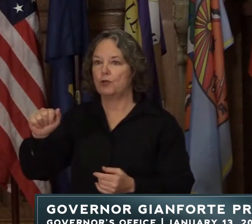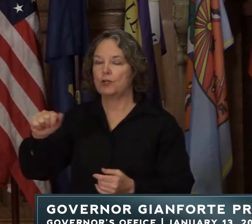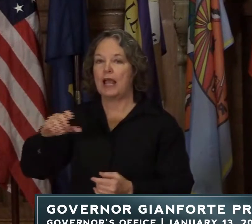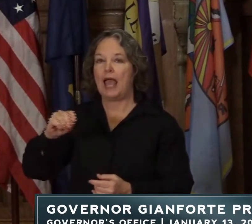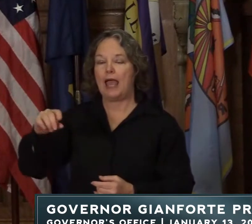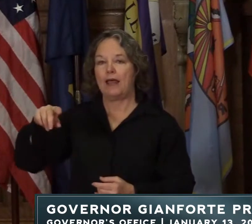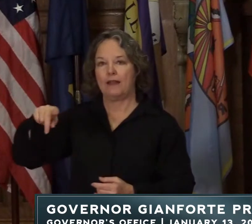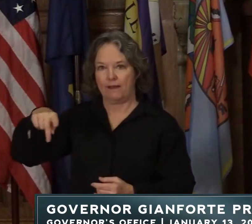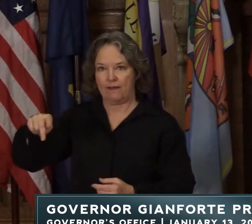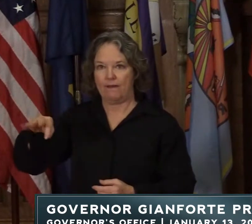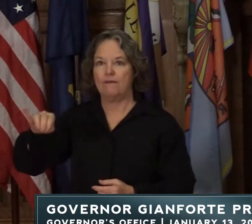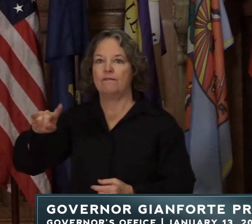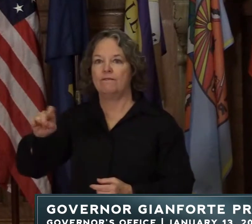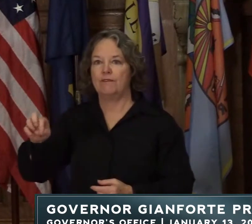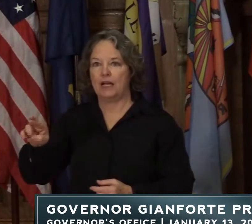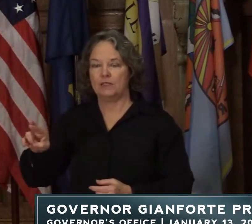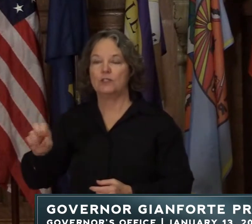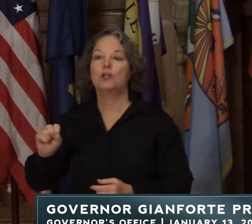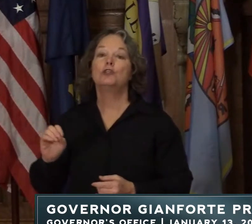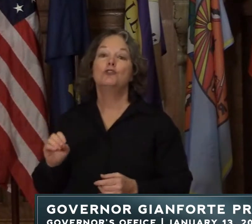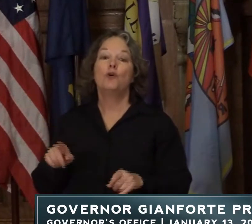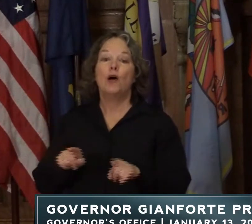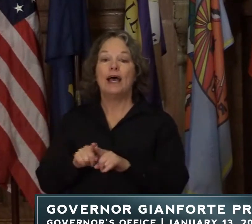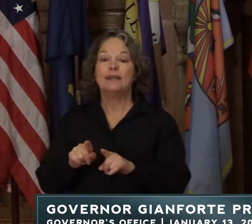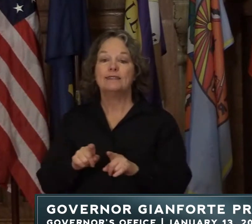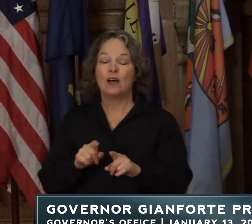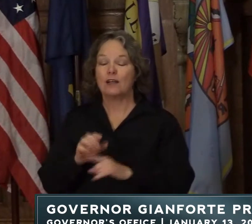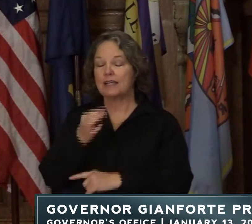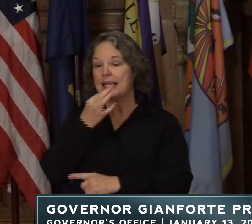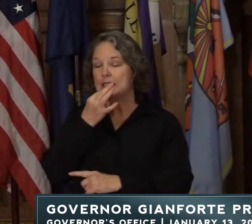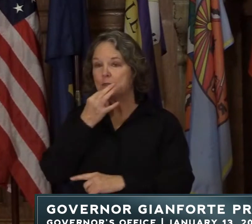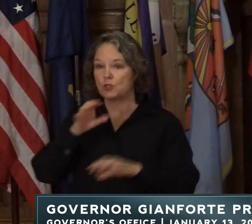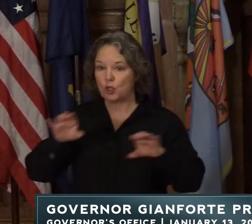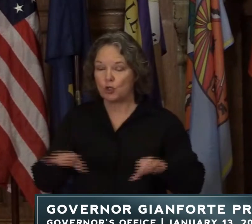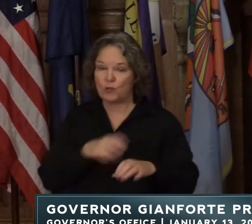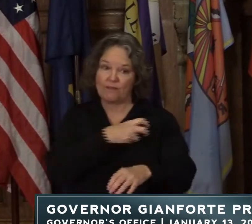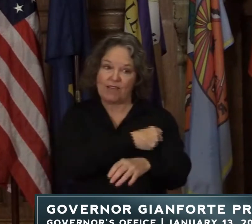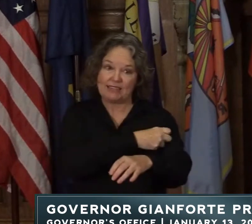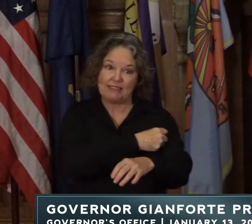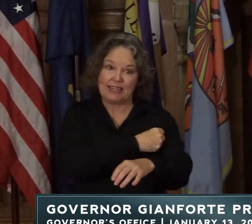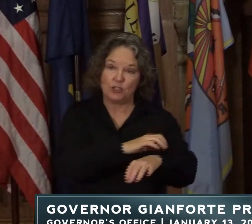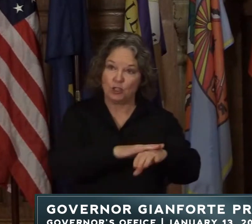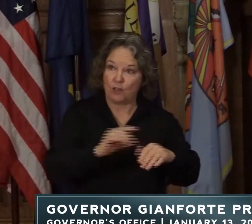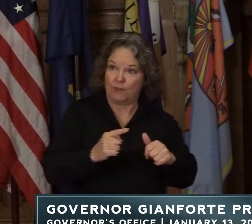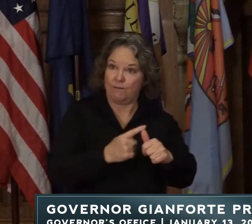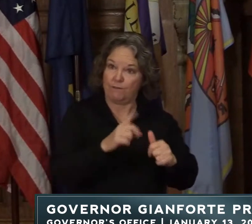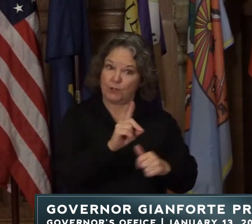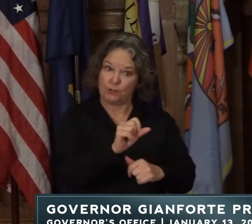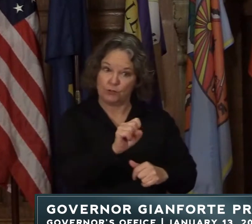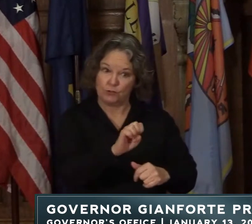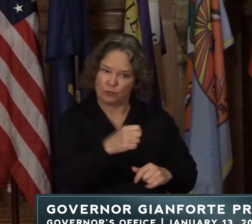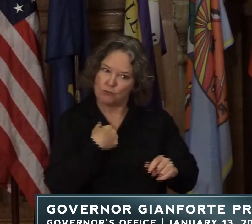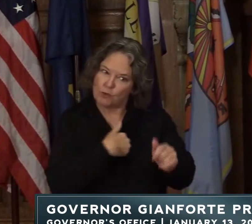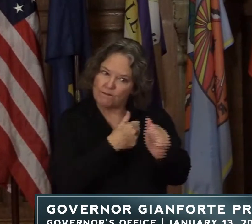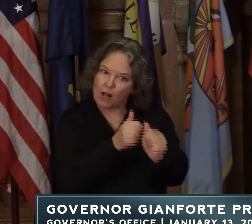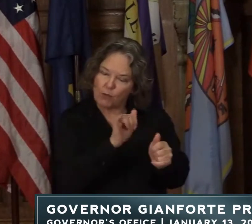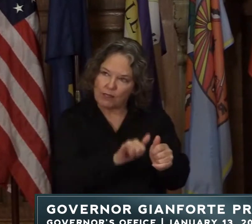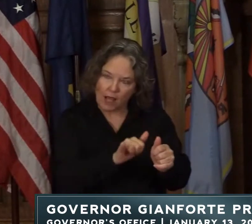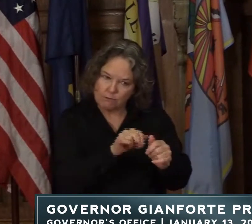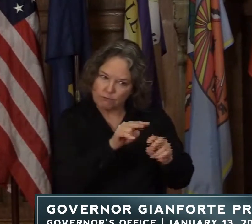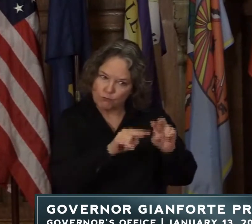our health care experts are doing vaccinations on the first dose that we're tracking very closely, we're also